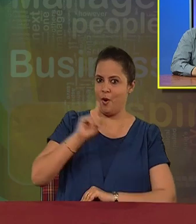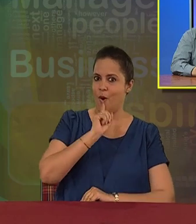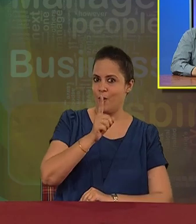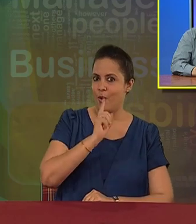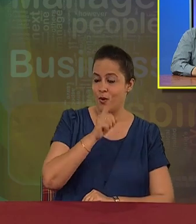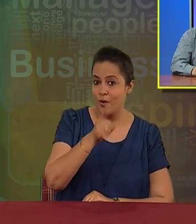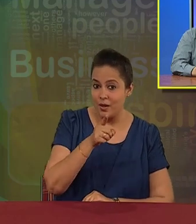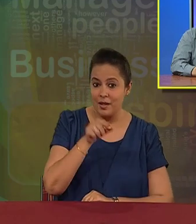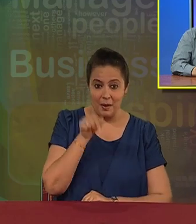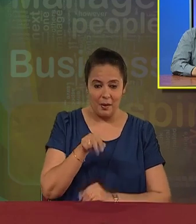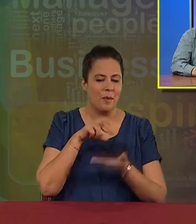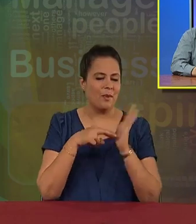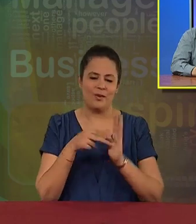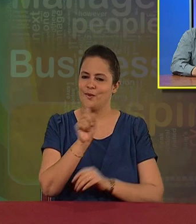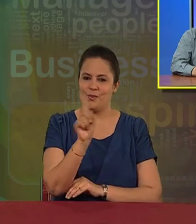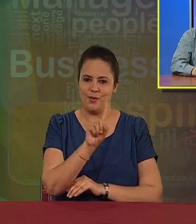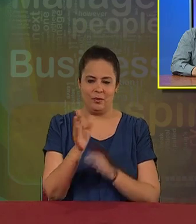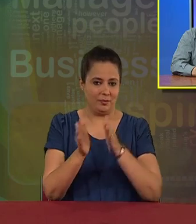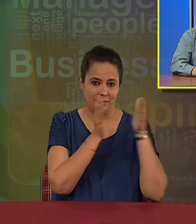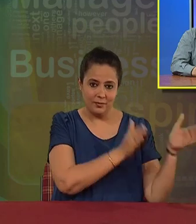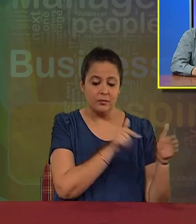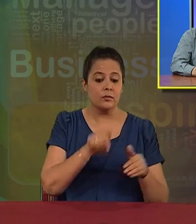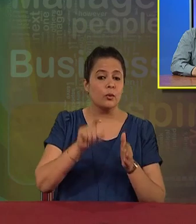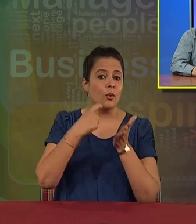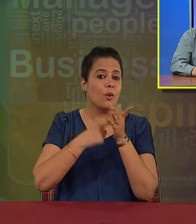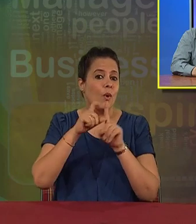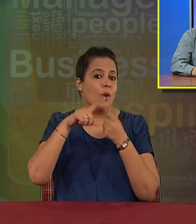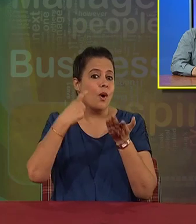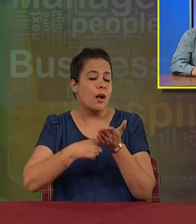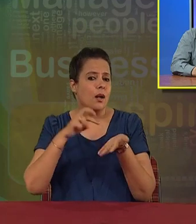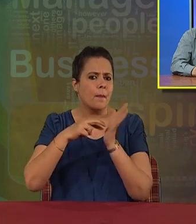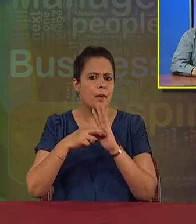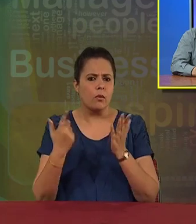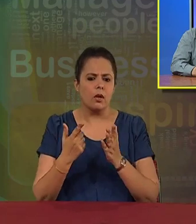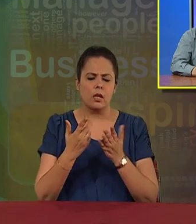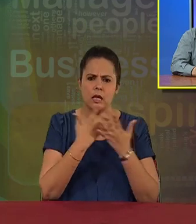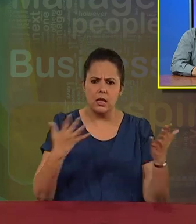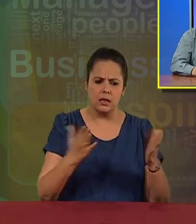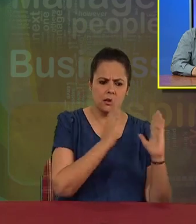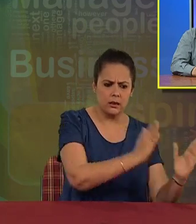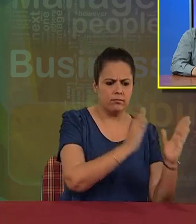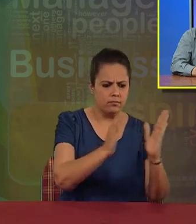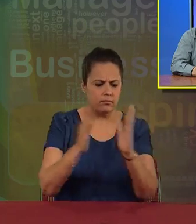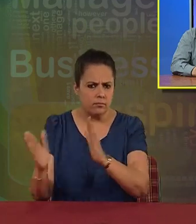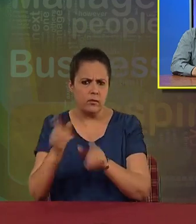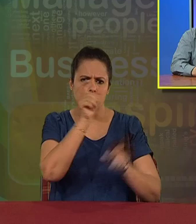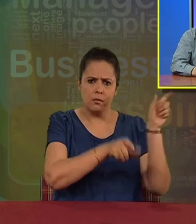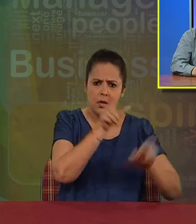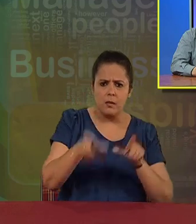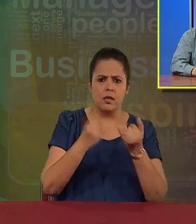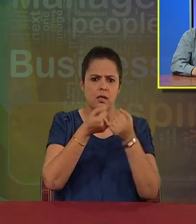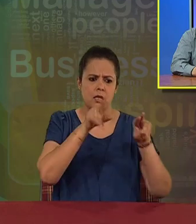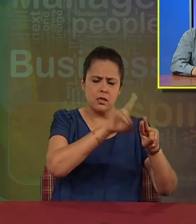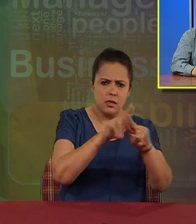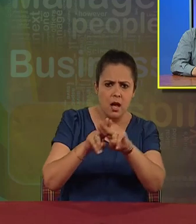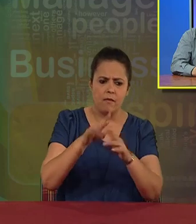Here, order means each and everything should be placed where it should be. the human resources, the physical resources,